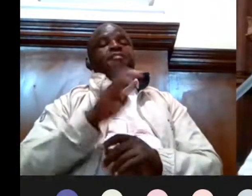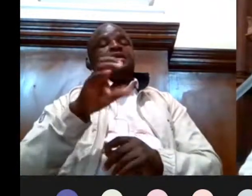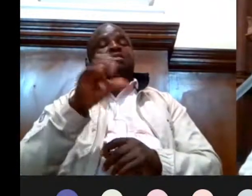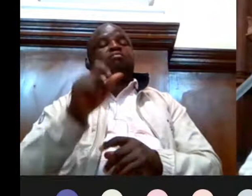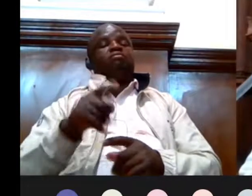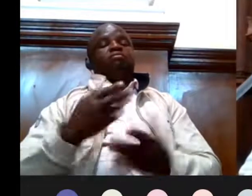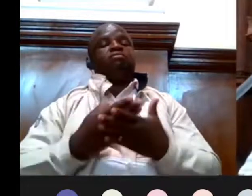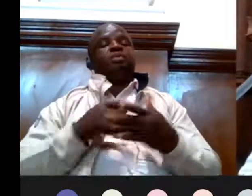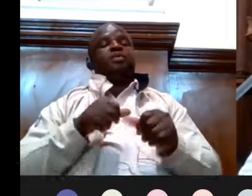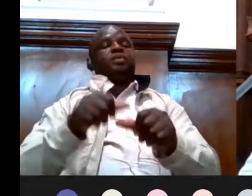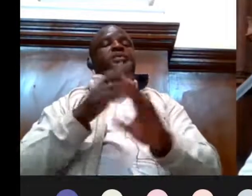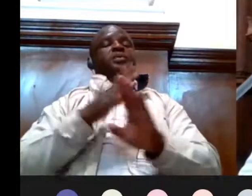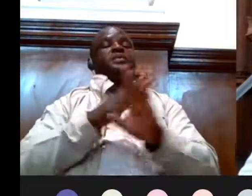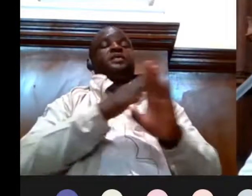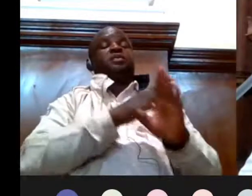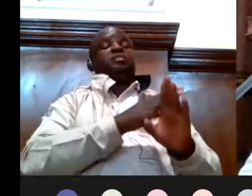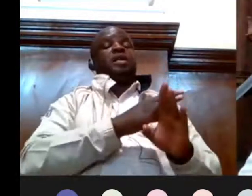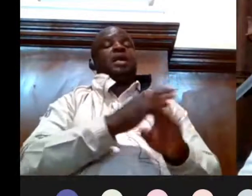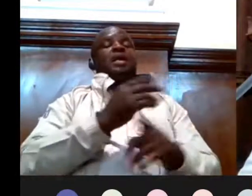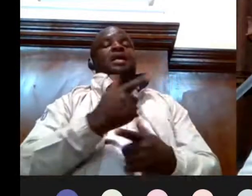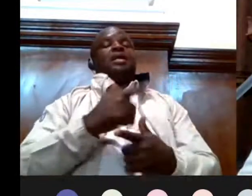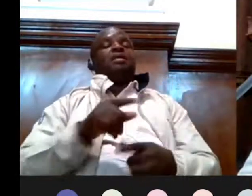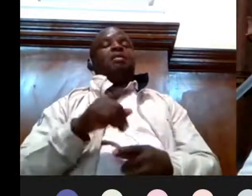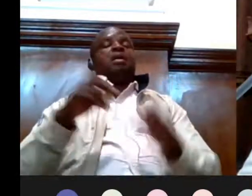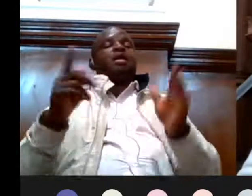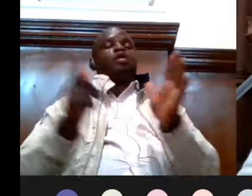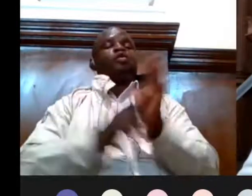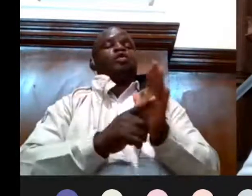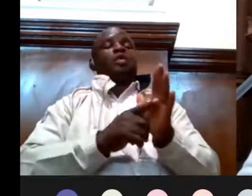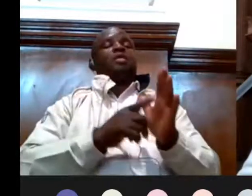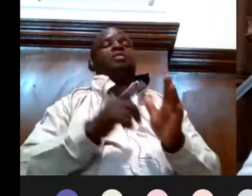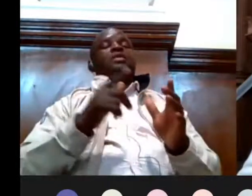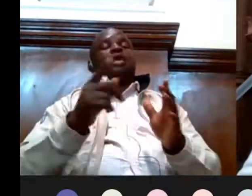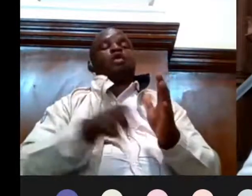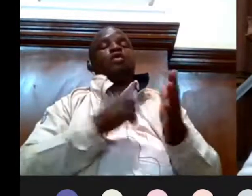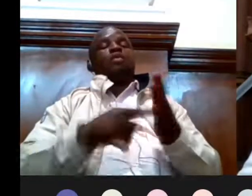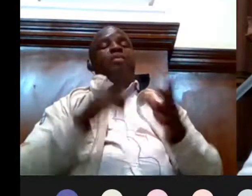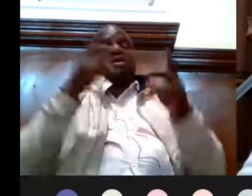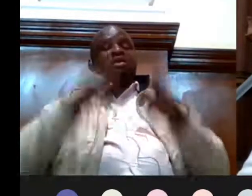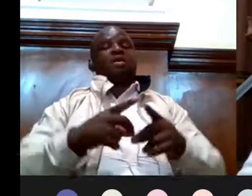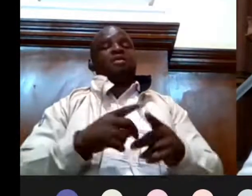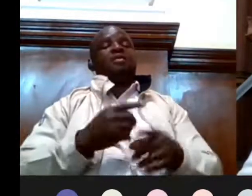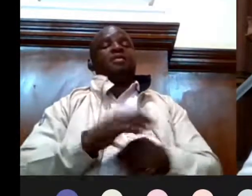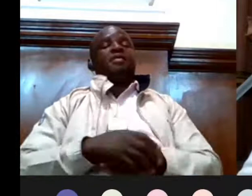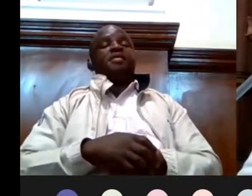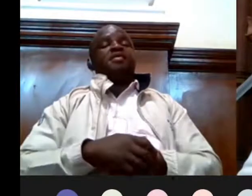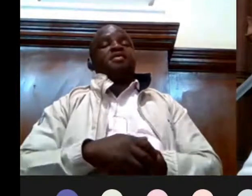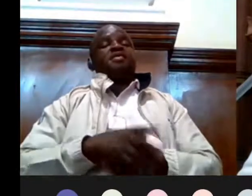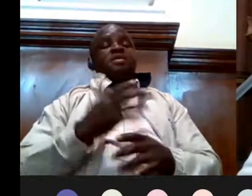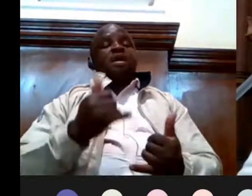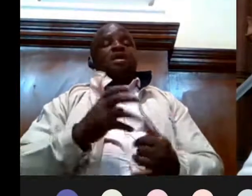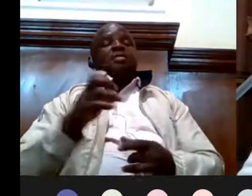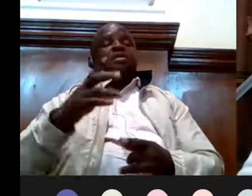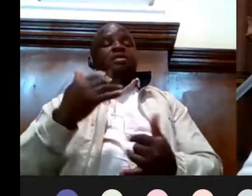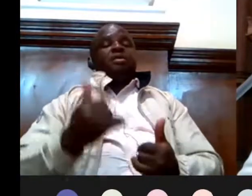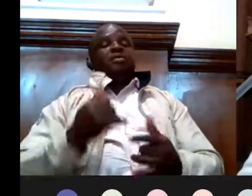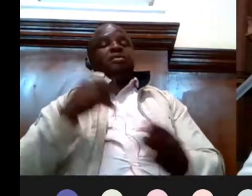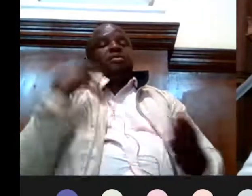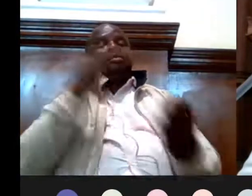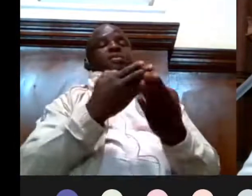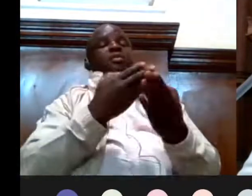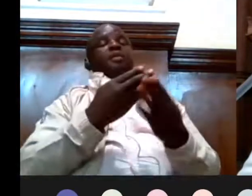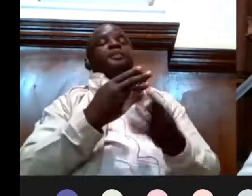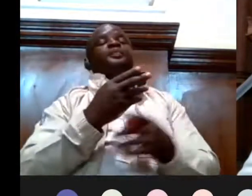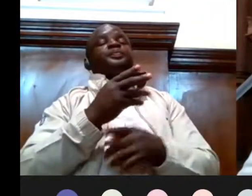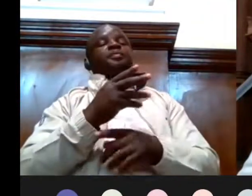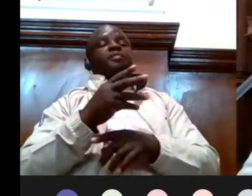MEC continued defending all the illegal activities that he had engineered and is eventually now suing the